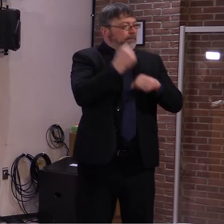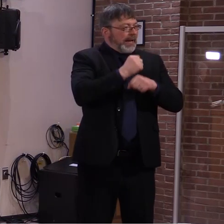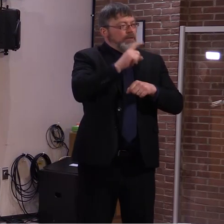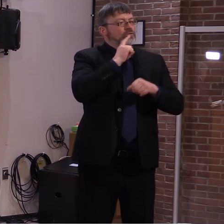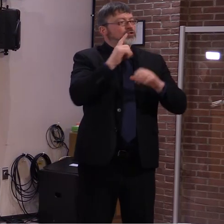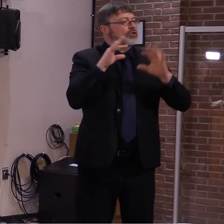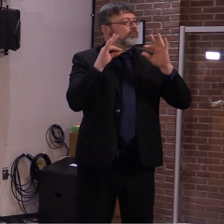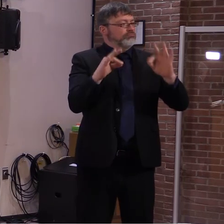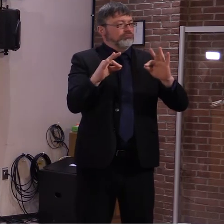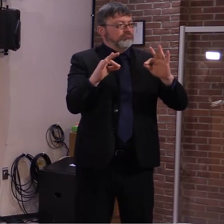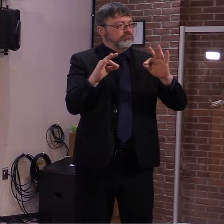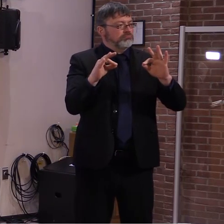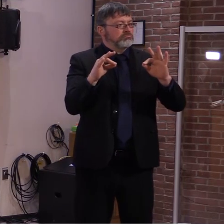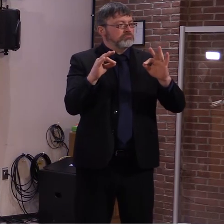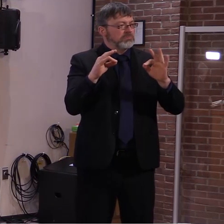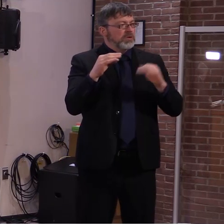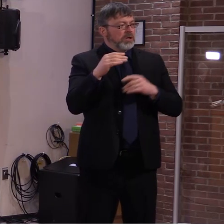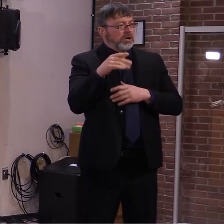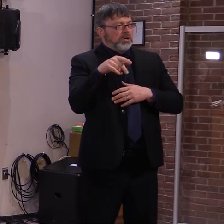or so.